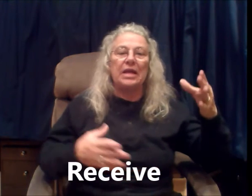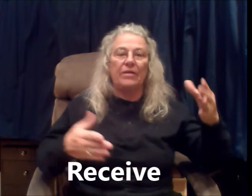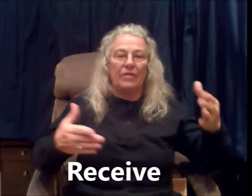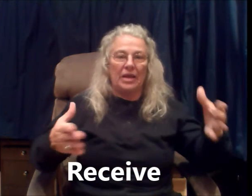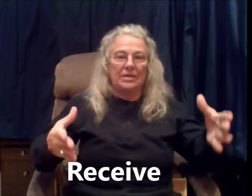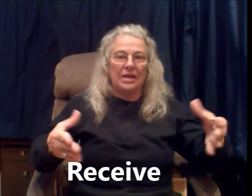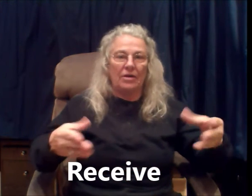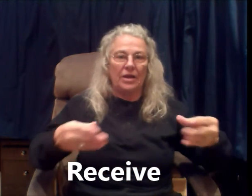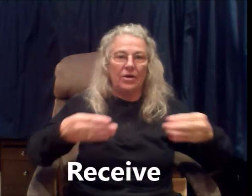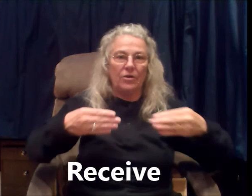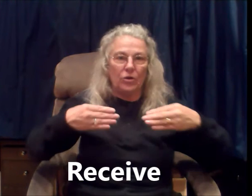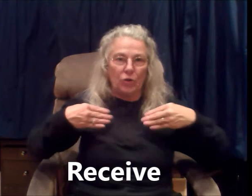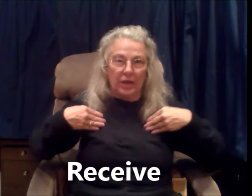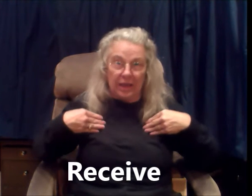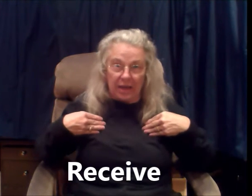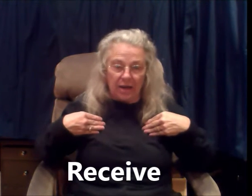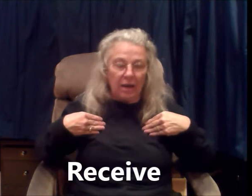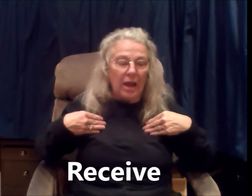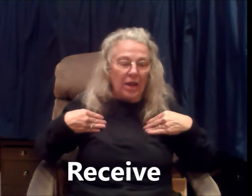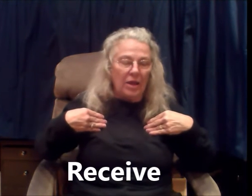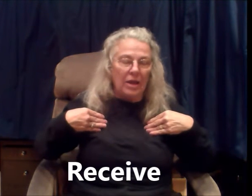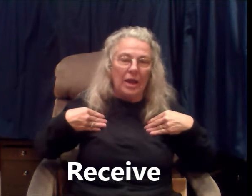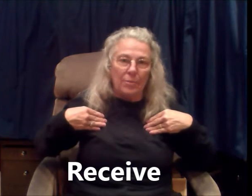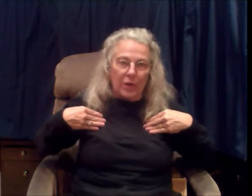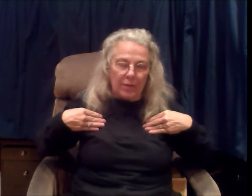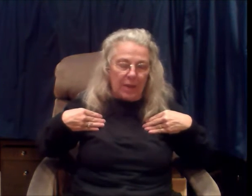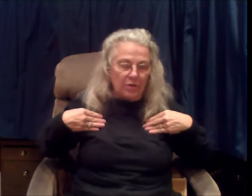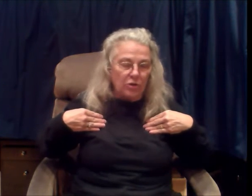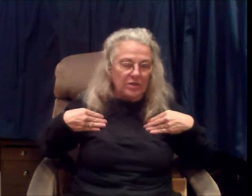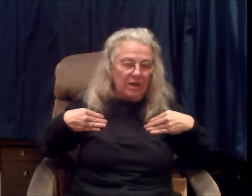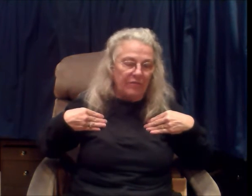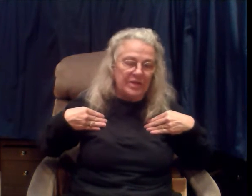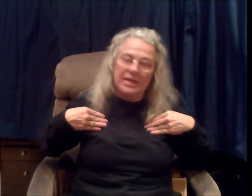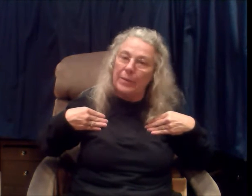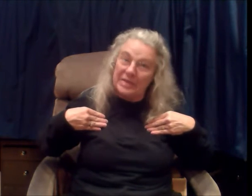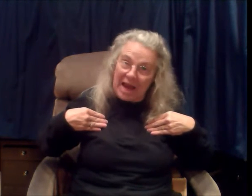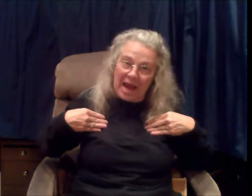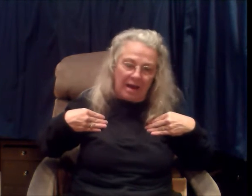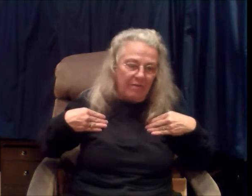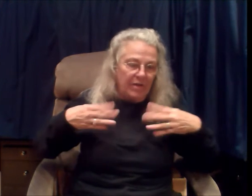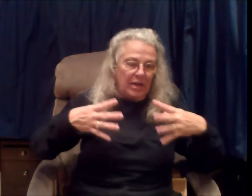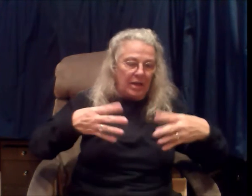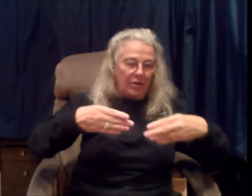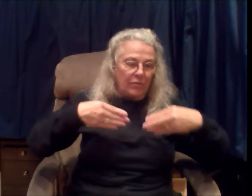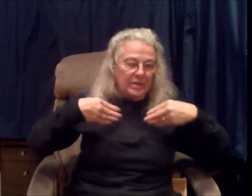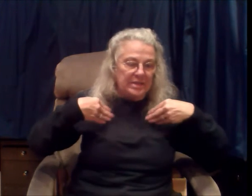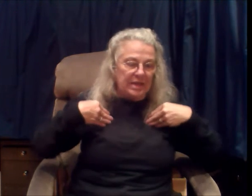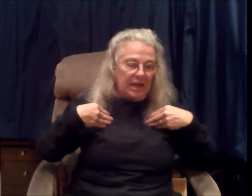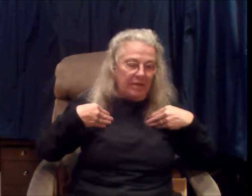Receive. It's out here. You're going to get it and bring it back to yourself. The same as have. Receive.